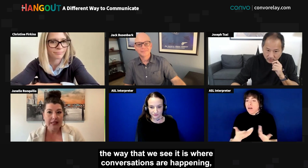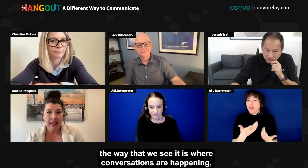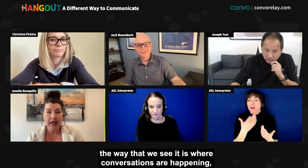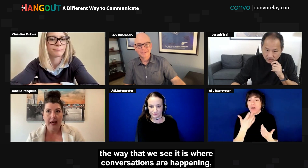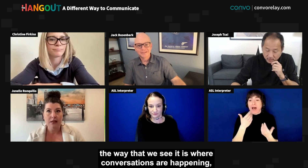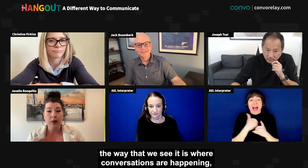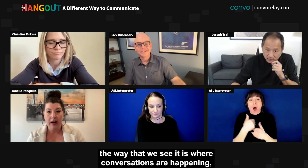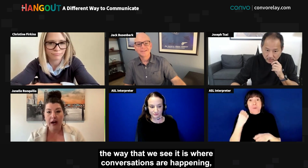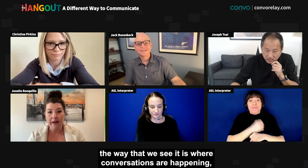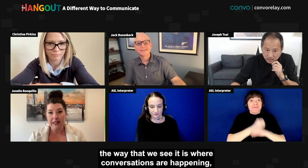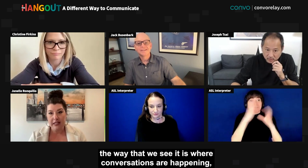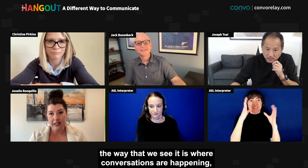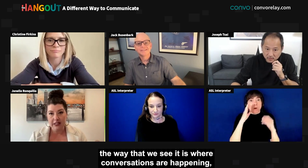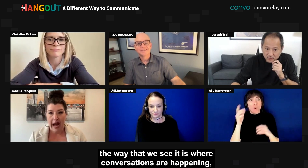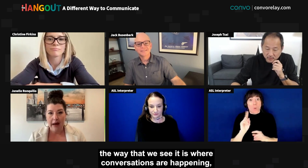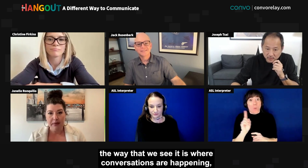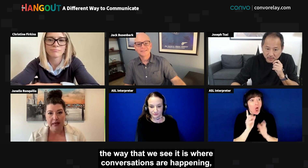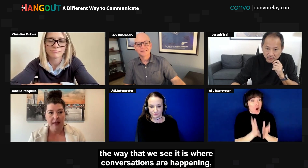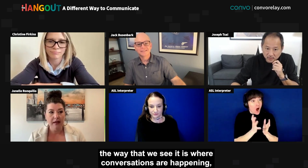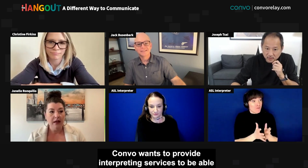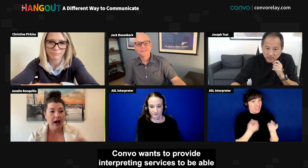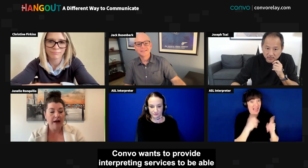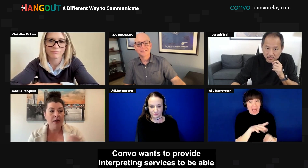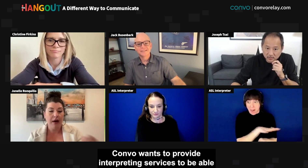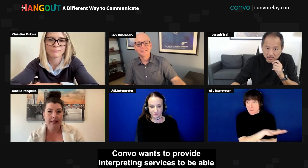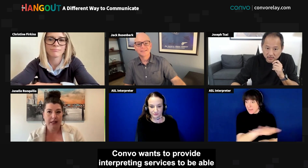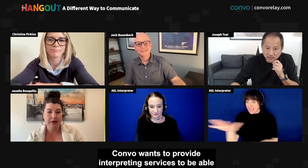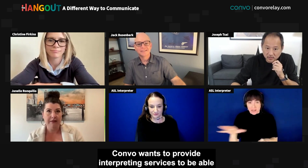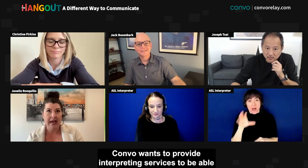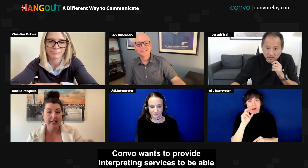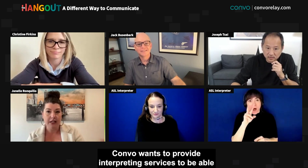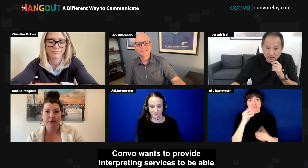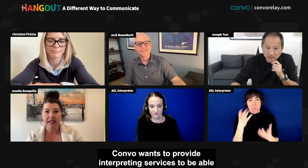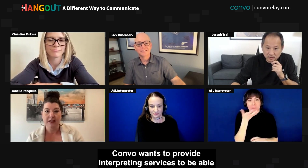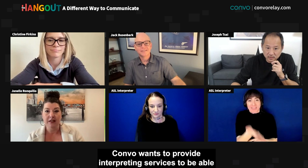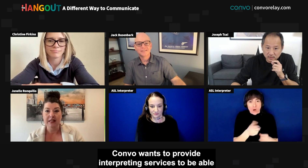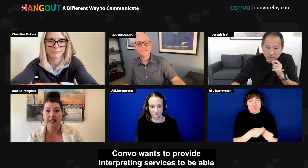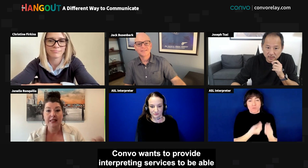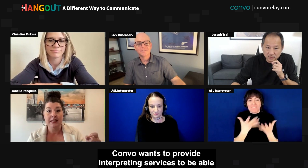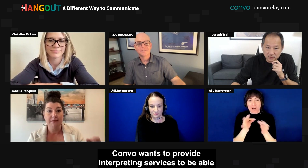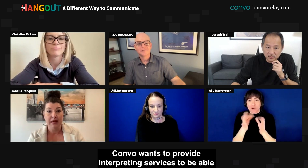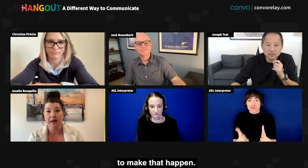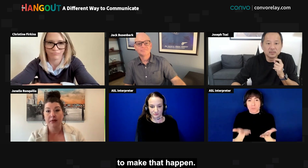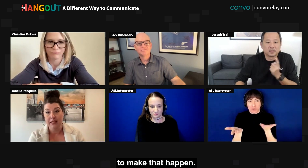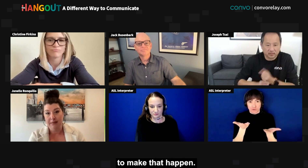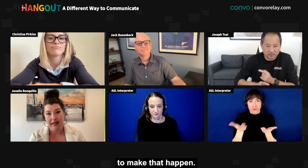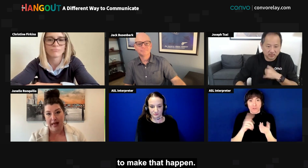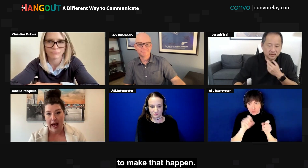it is where conversations are happening, Convo wants to provide interpreting services to be able to make that